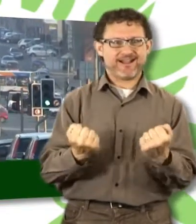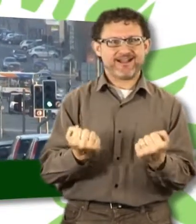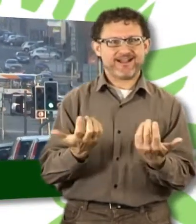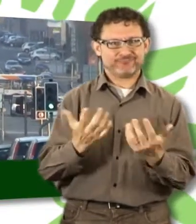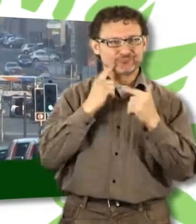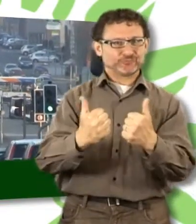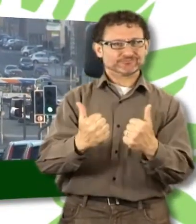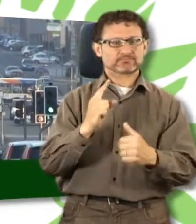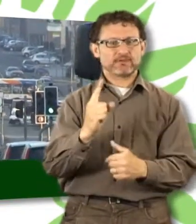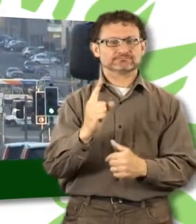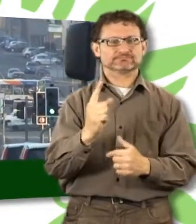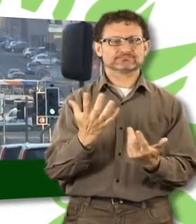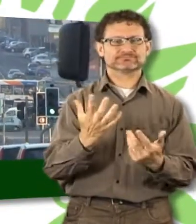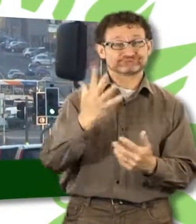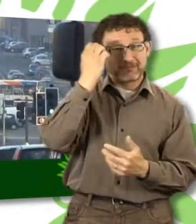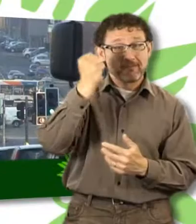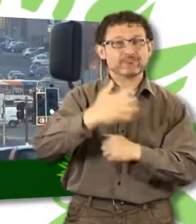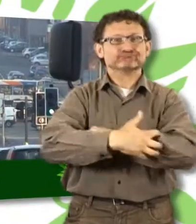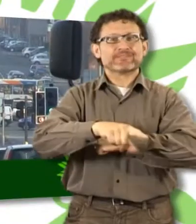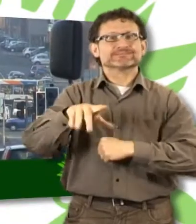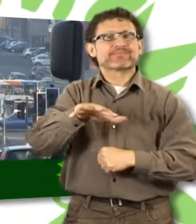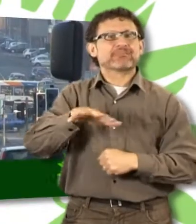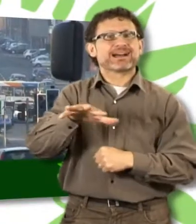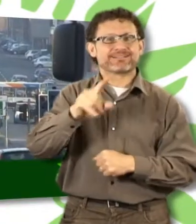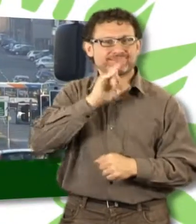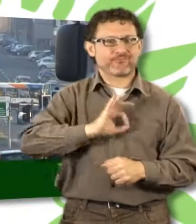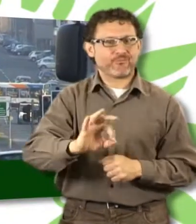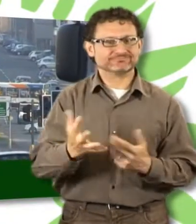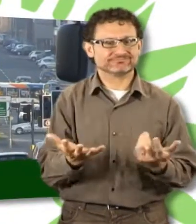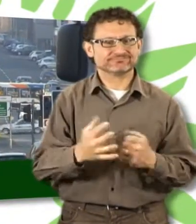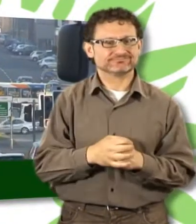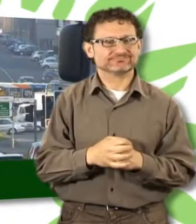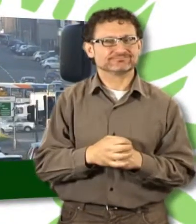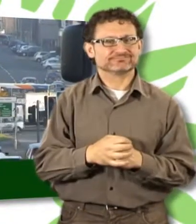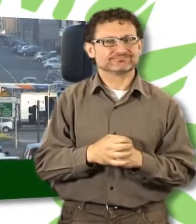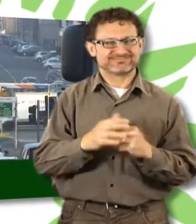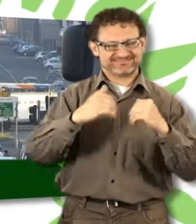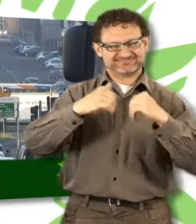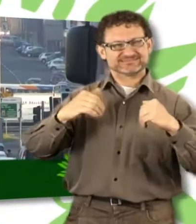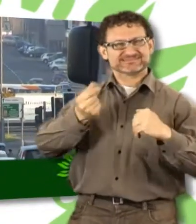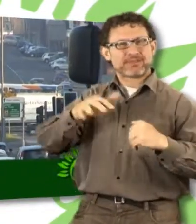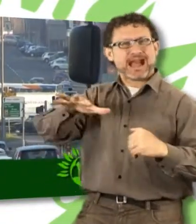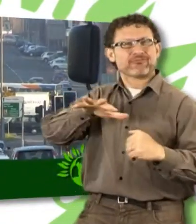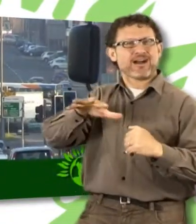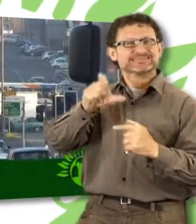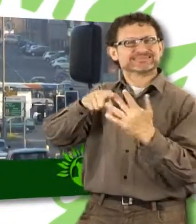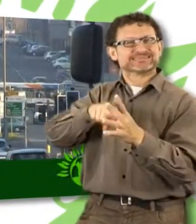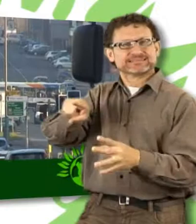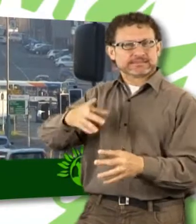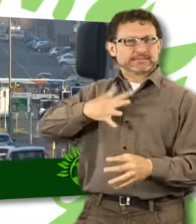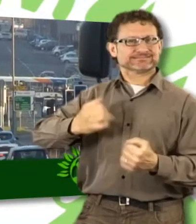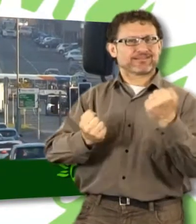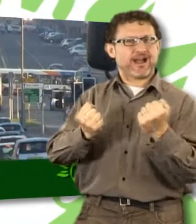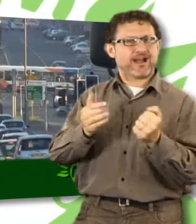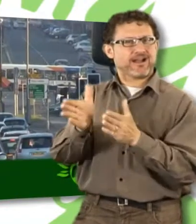poverty, we're never ever going to be able to provide a car for every family. There will always be people who will be left out of a transport system that's based